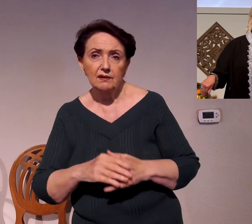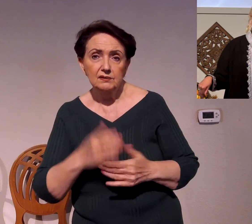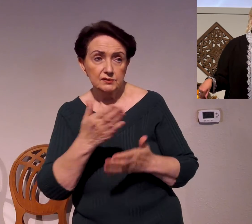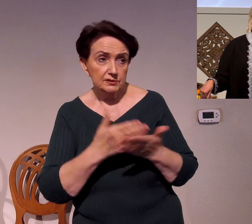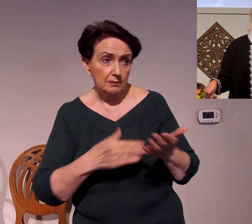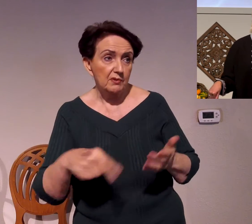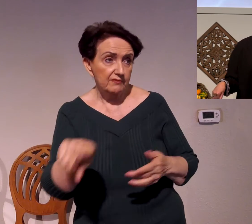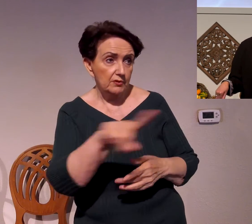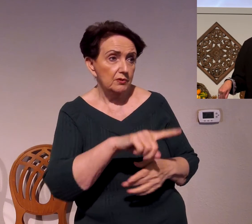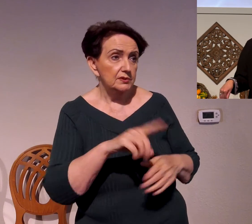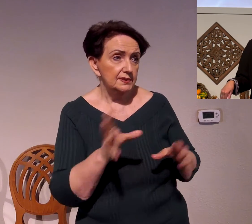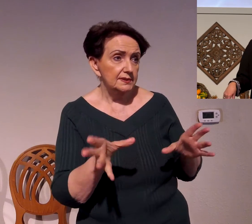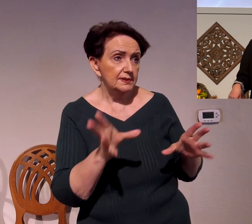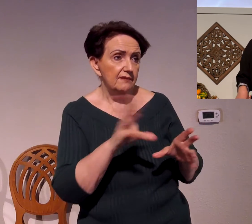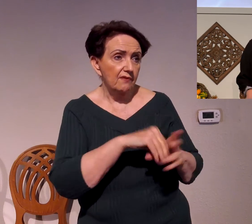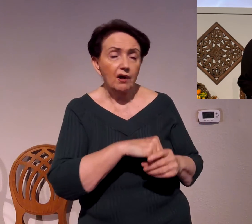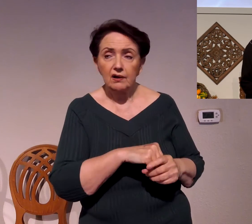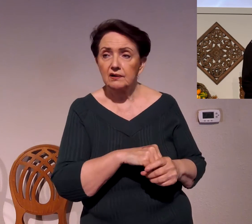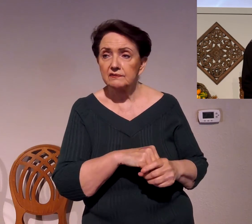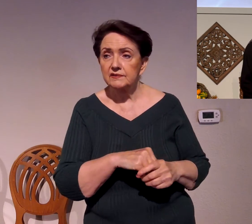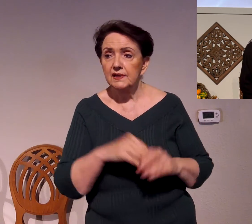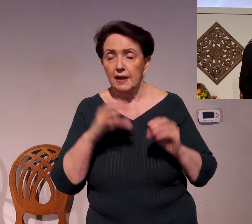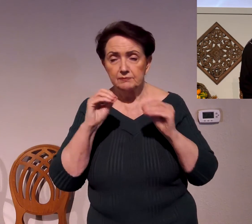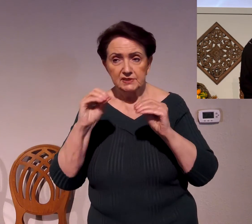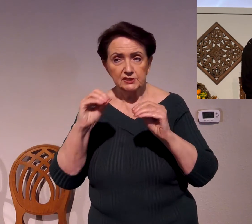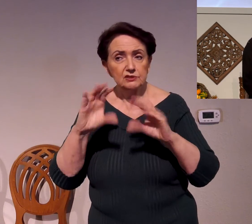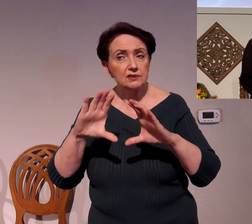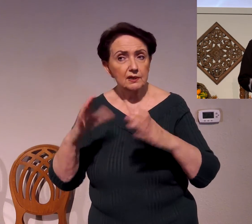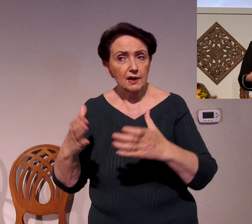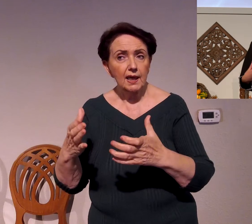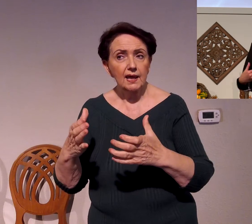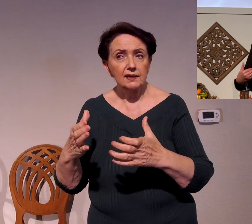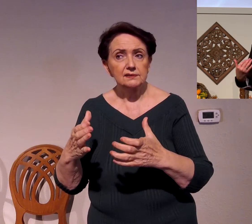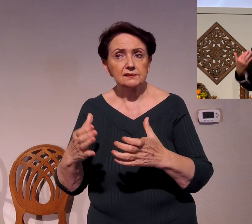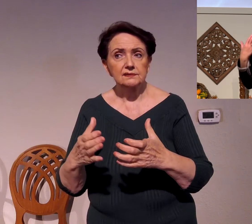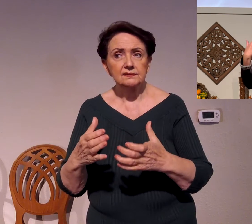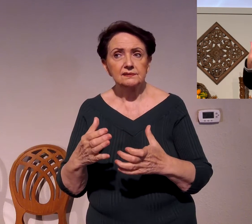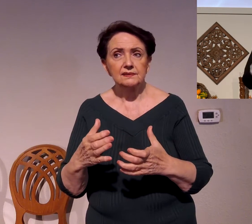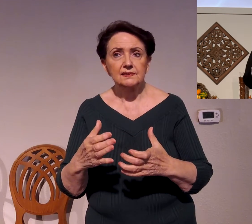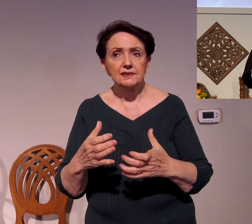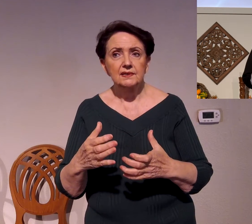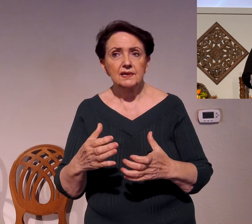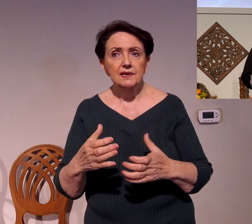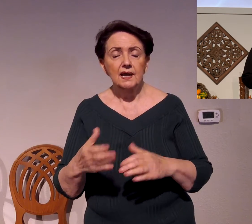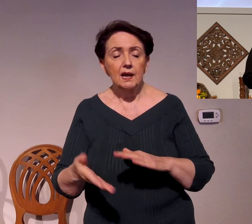is super cool. I'm teaching a class right now in which I am running my